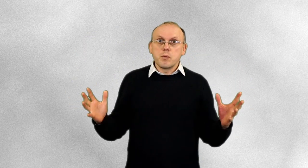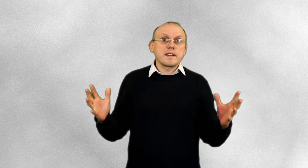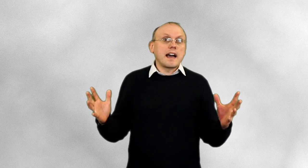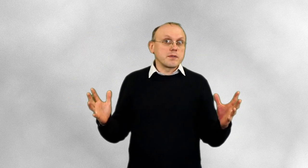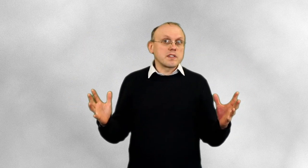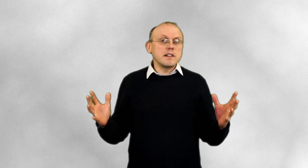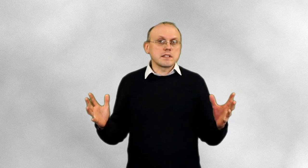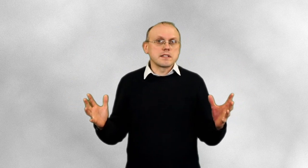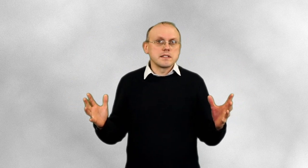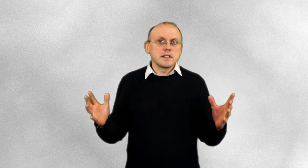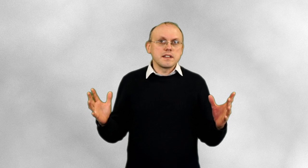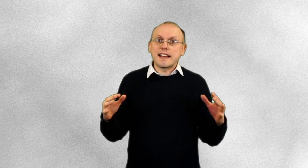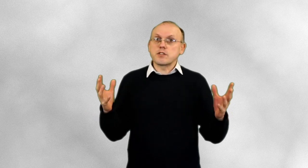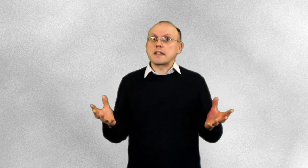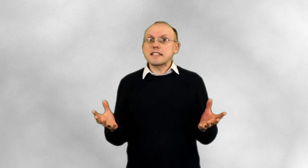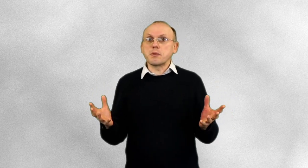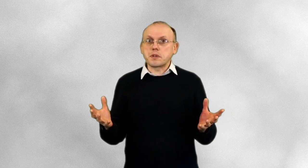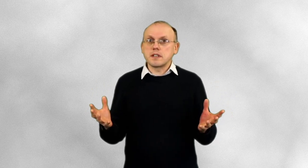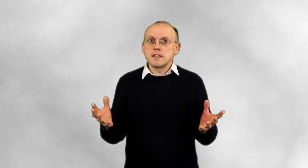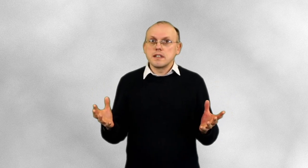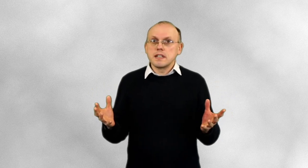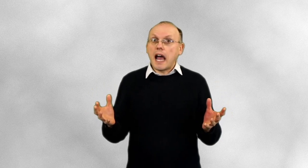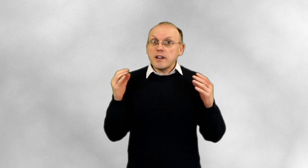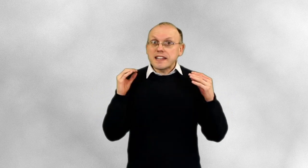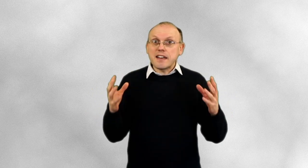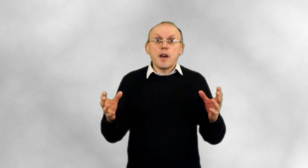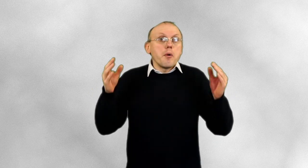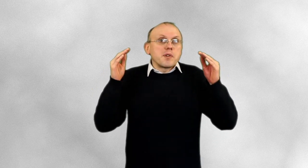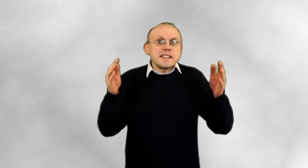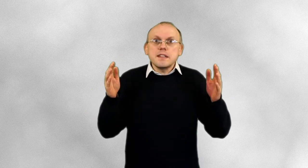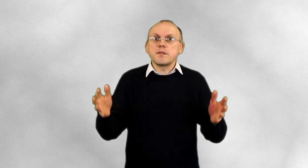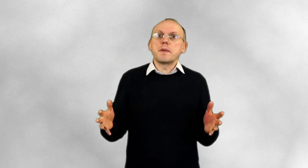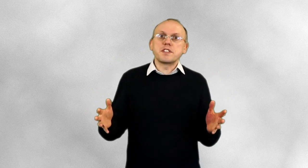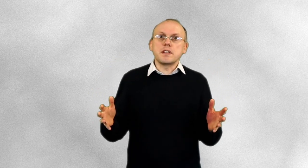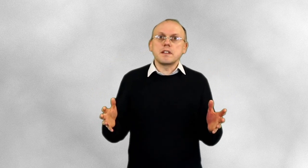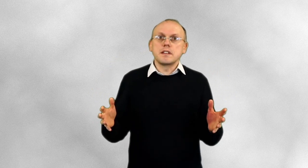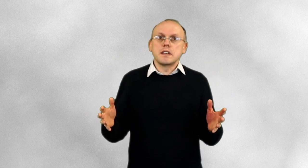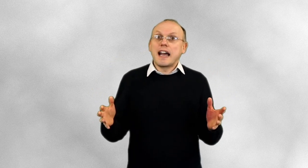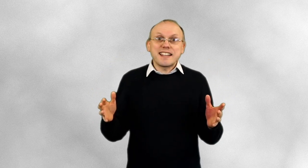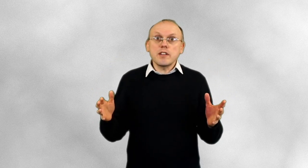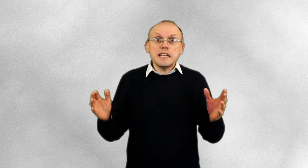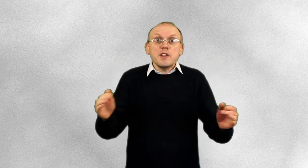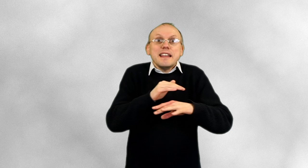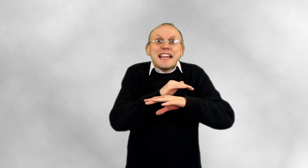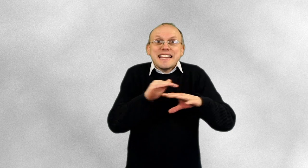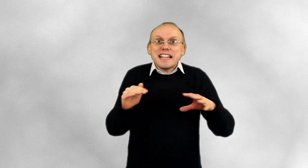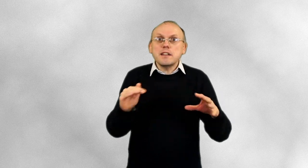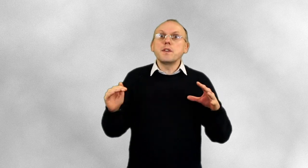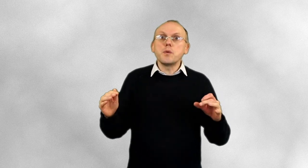I advertised, the electronic textbook. I only gave positive information. I didn't give any negative view. They